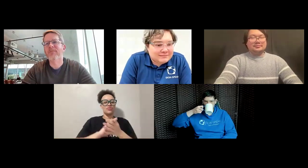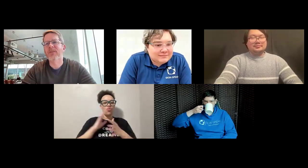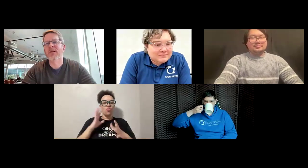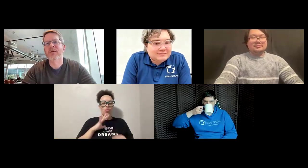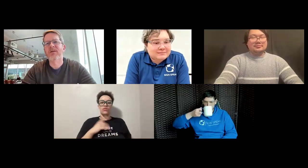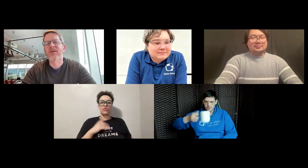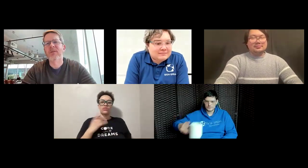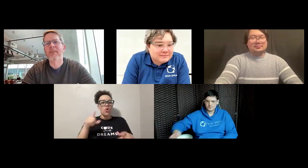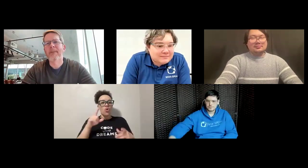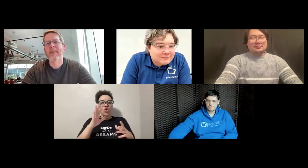that.